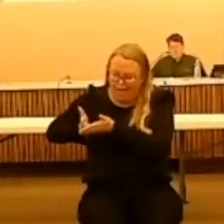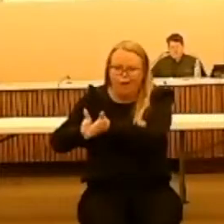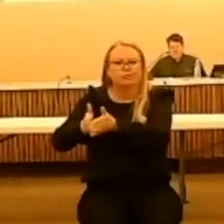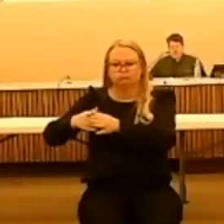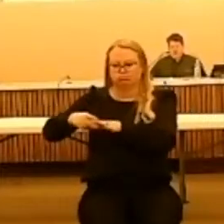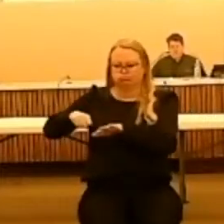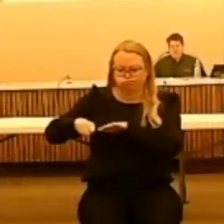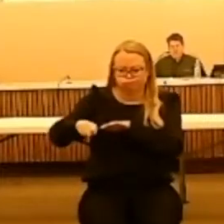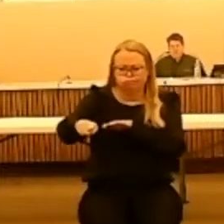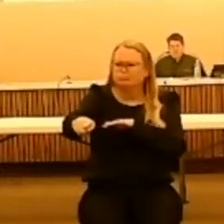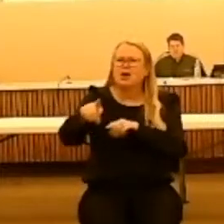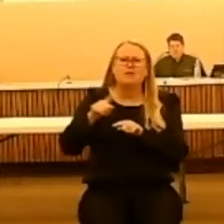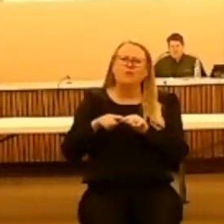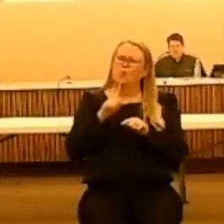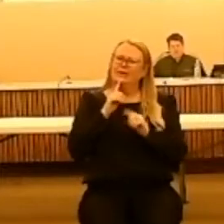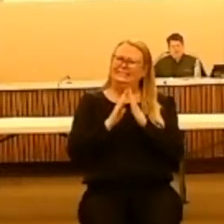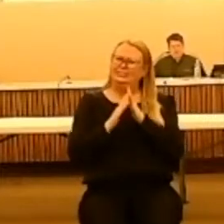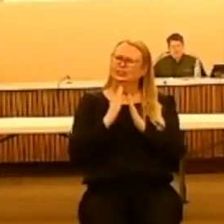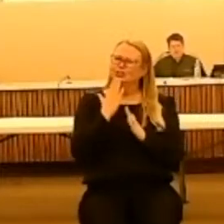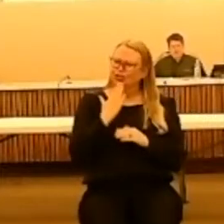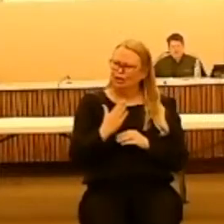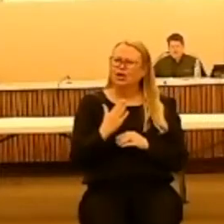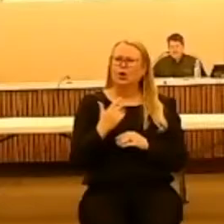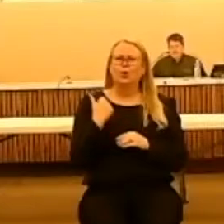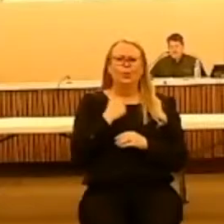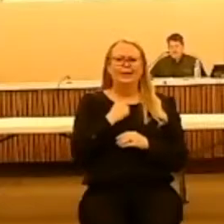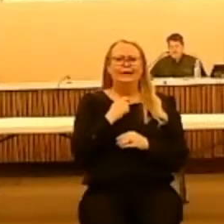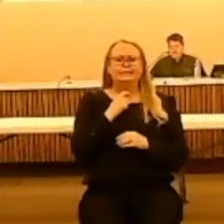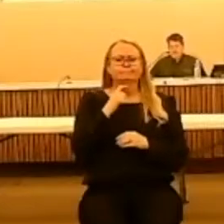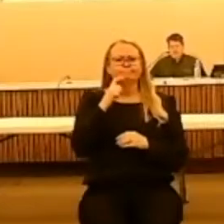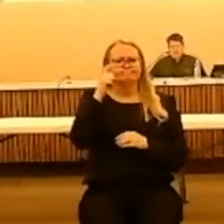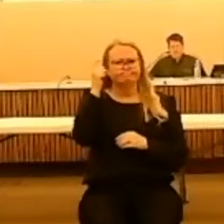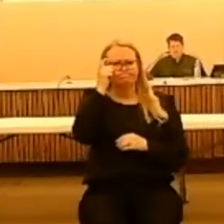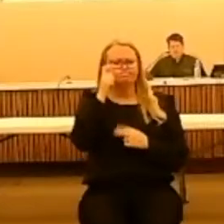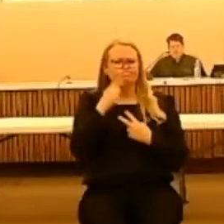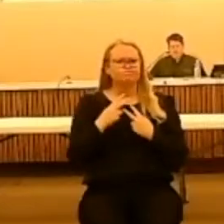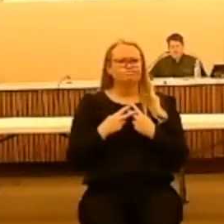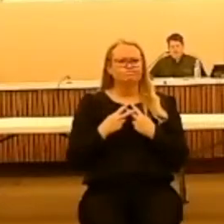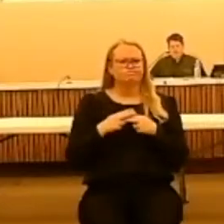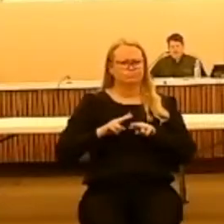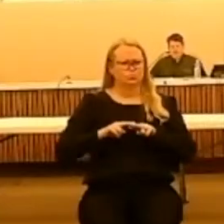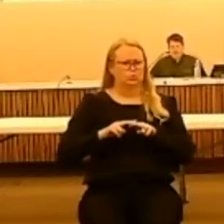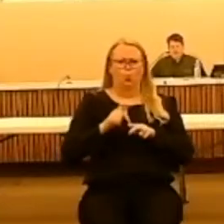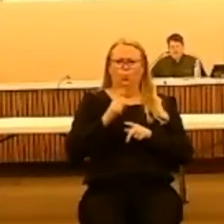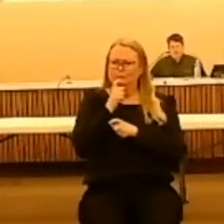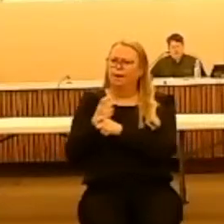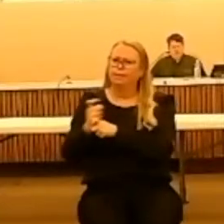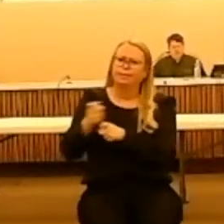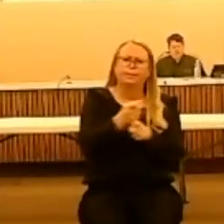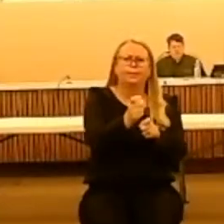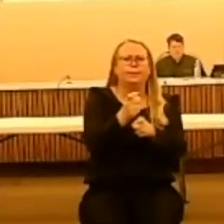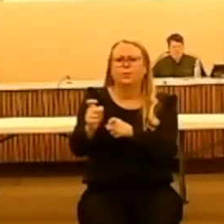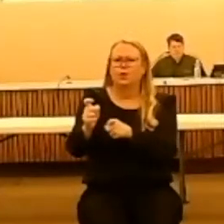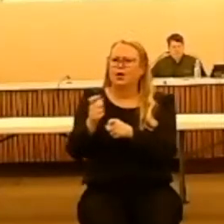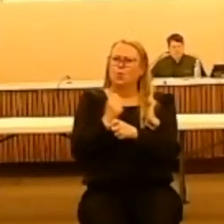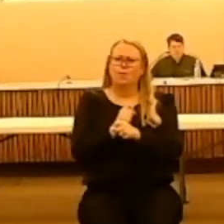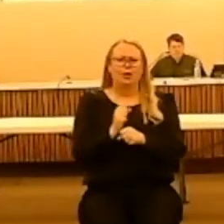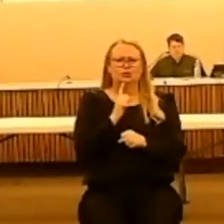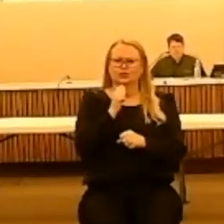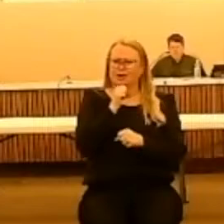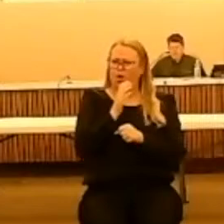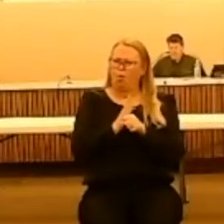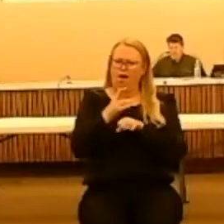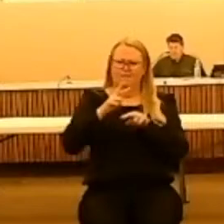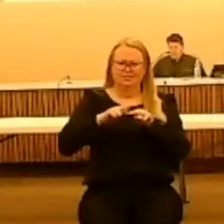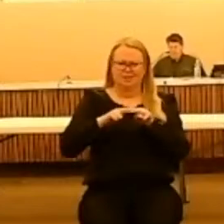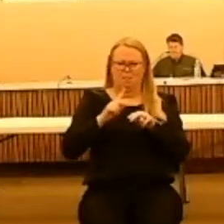do a good job in terms of salting sensibly so as to minimize the amount of salt that makes it into our water